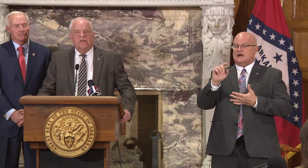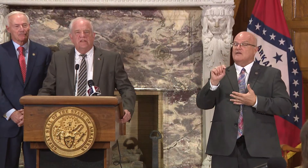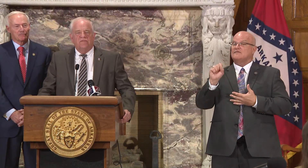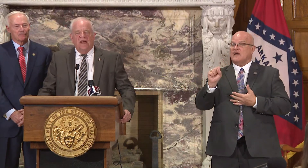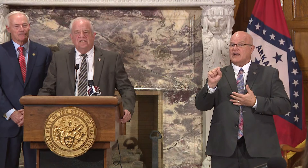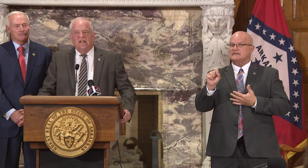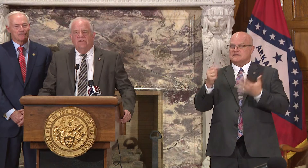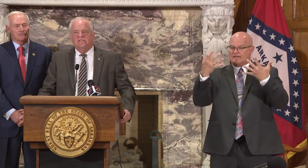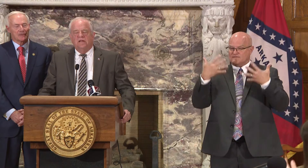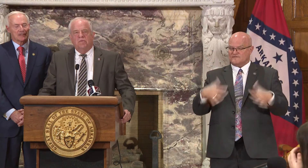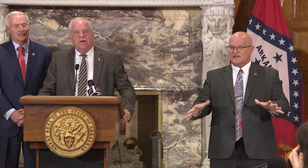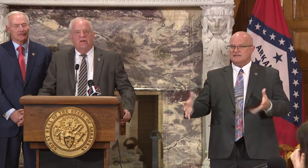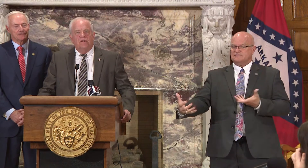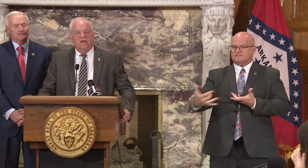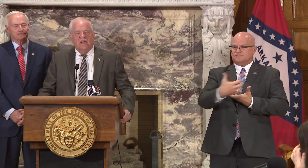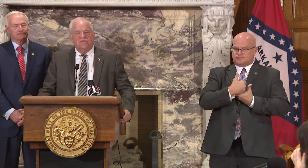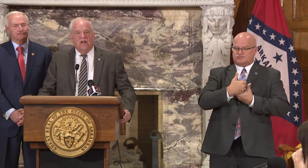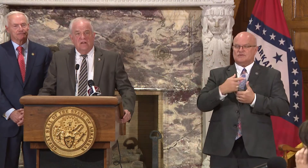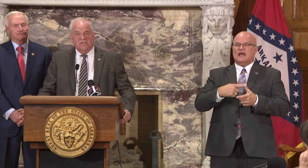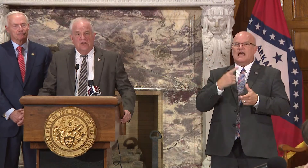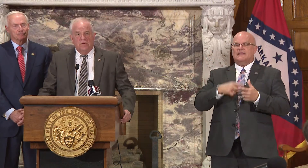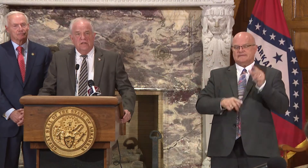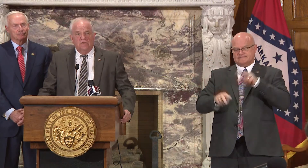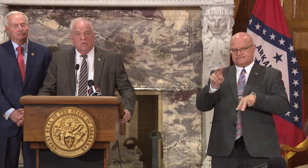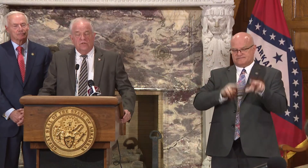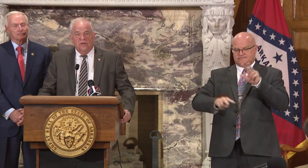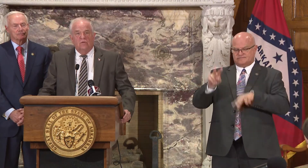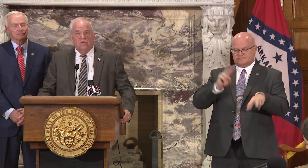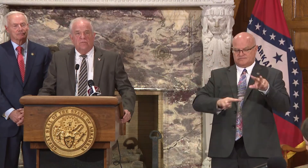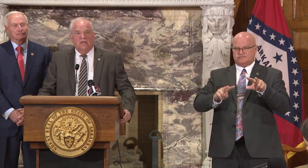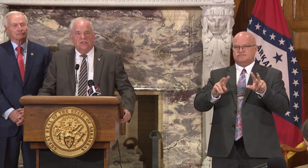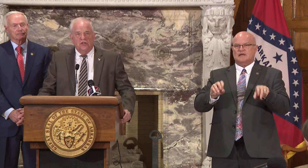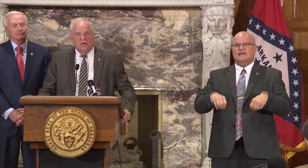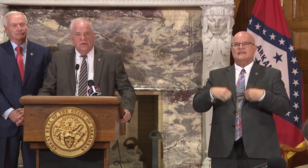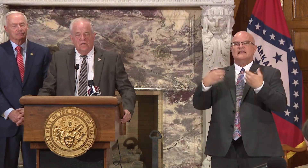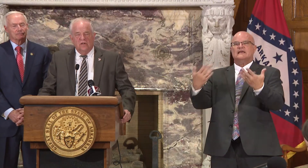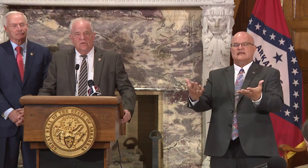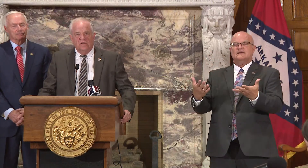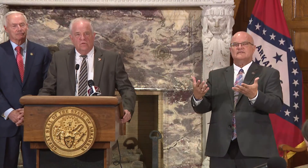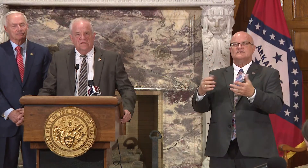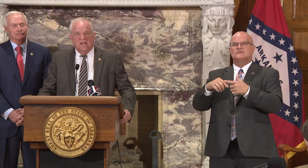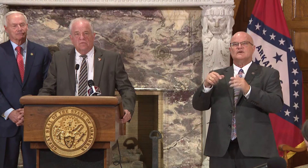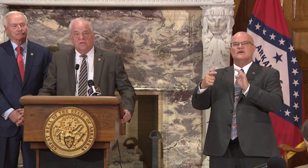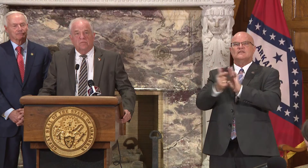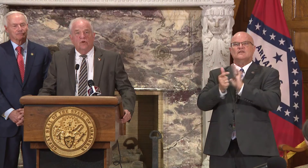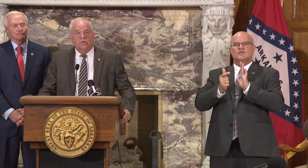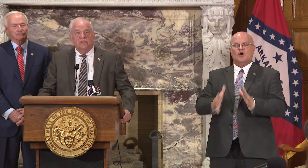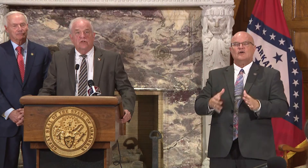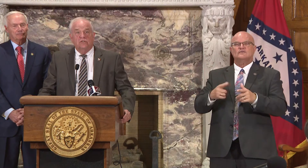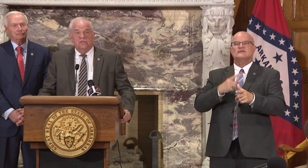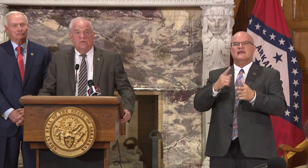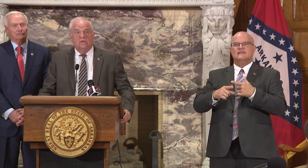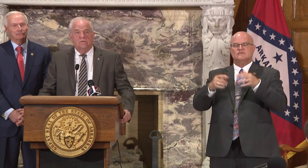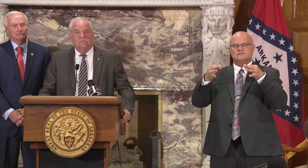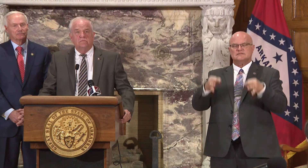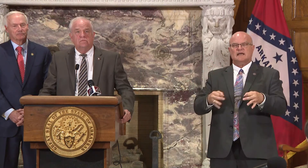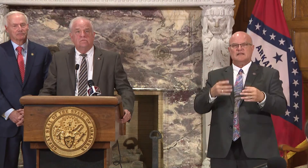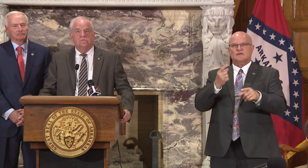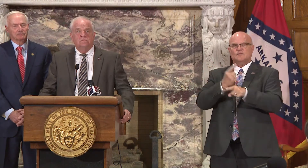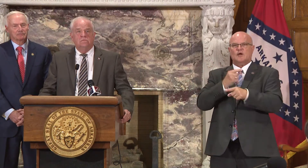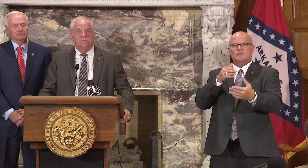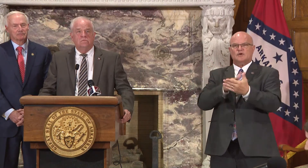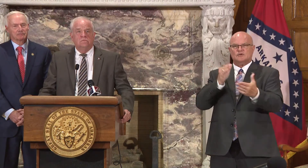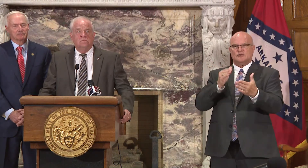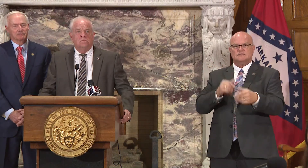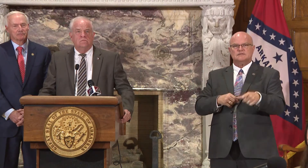And once we get the facts and evidence, they prepare a case file and a summary, and then we'll turn it over to the prosecutor, who then will decide what the appropriate charges are.